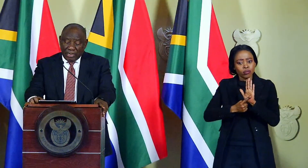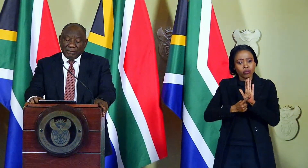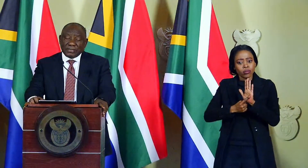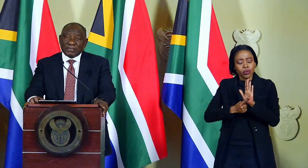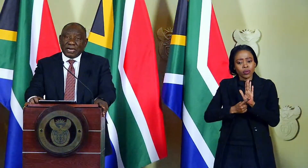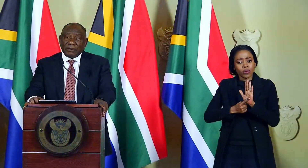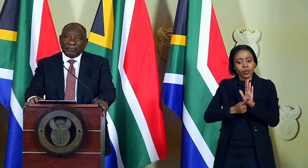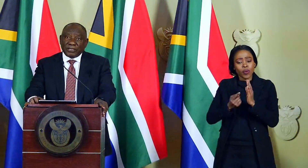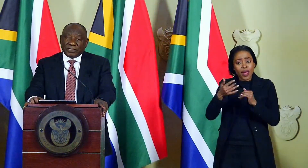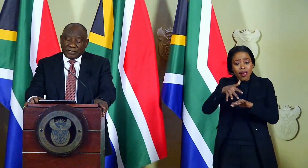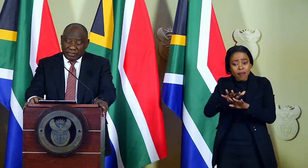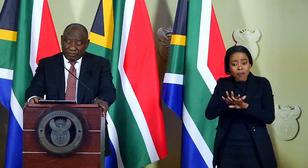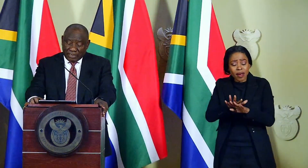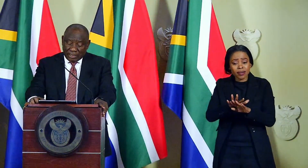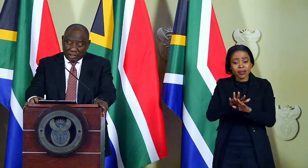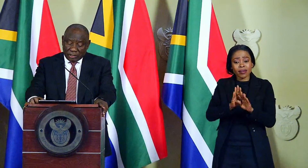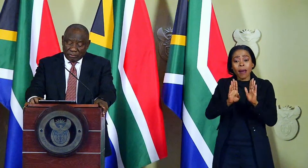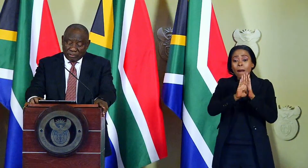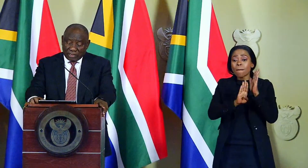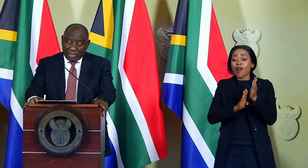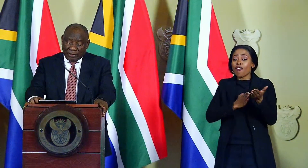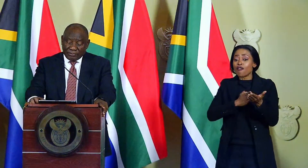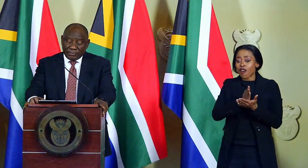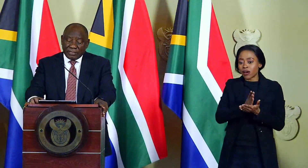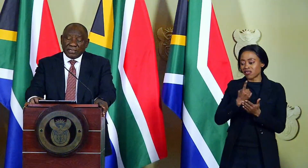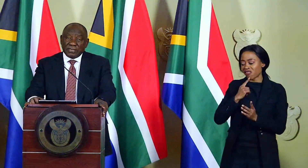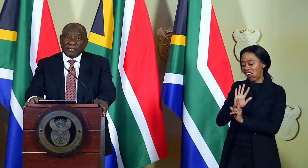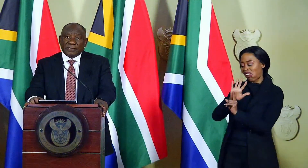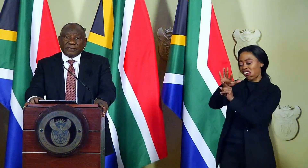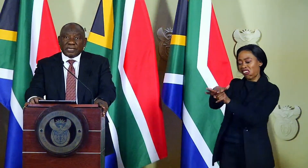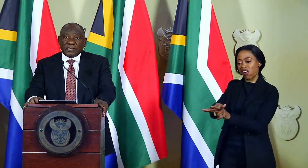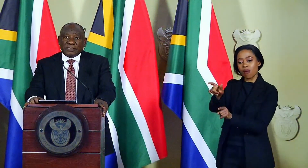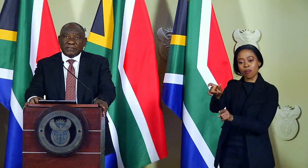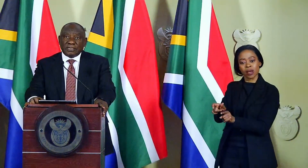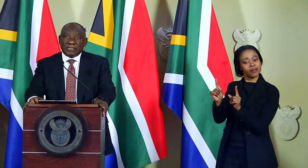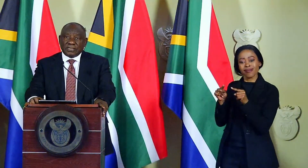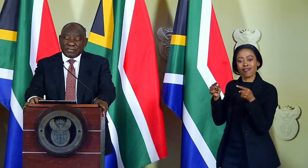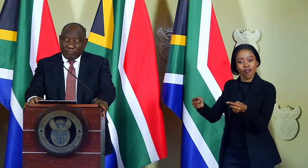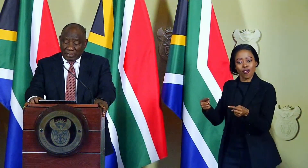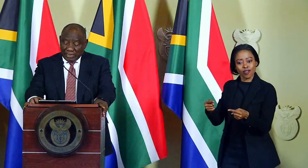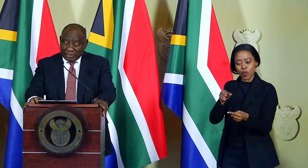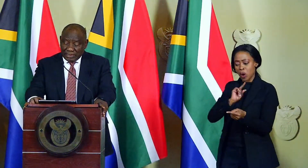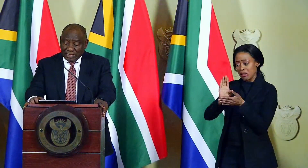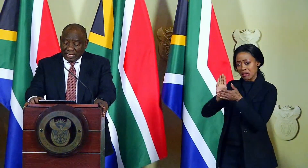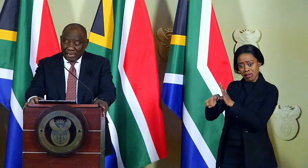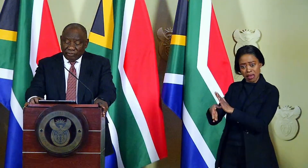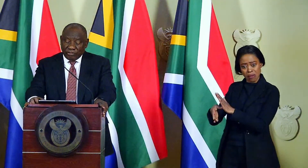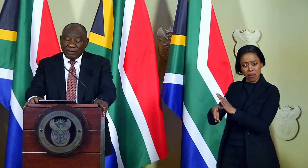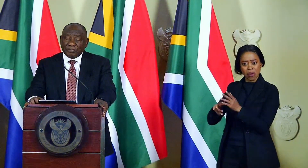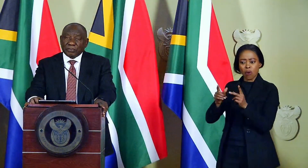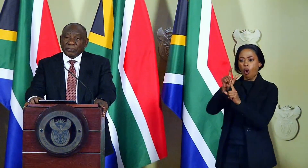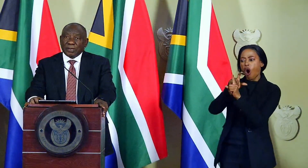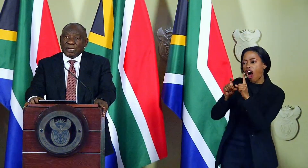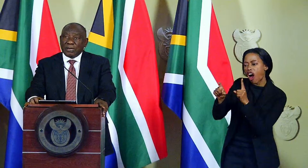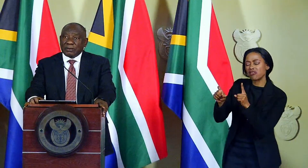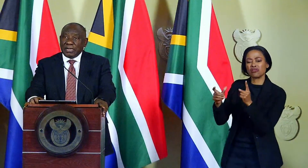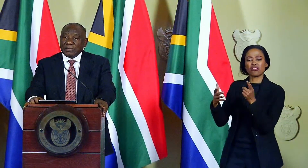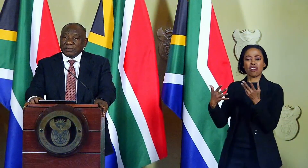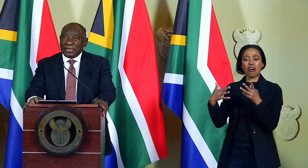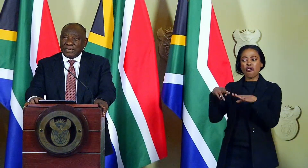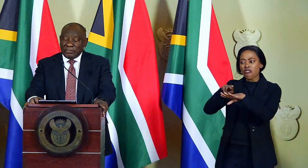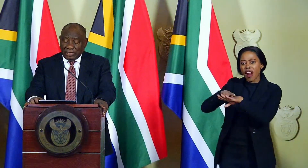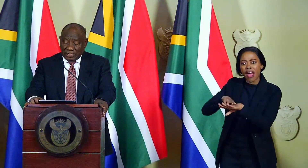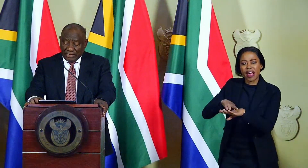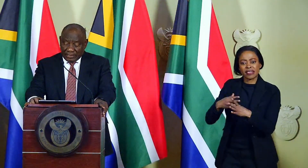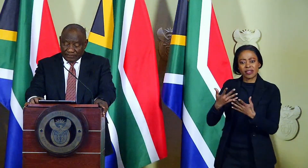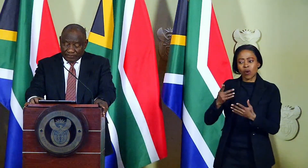that prohibits unfair discrimination on grounds such as disability, culture,